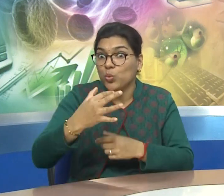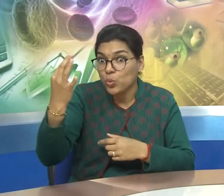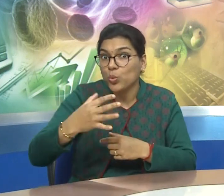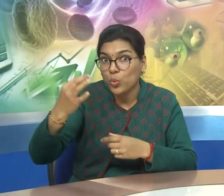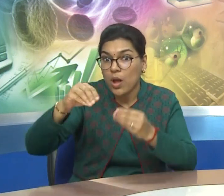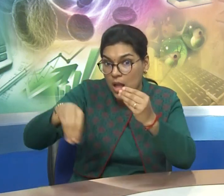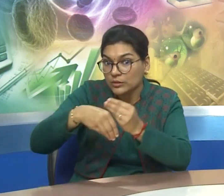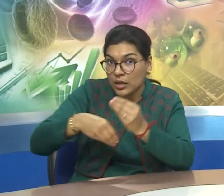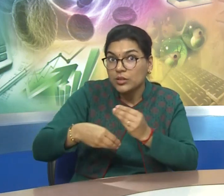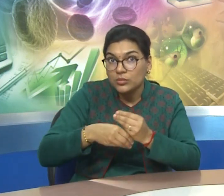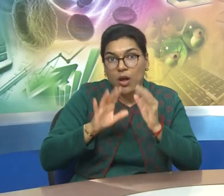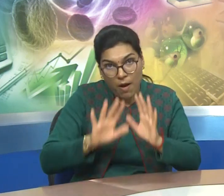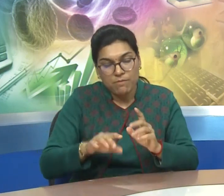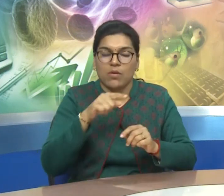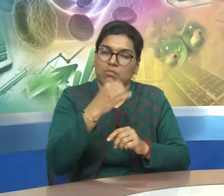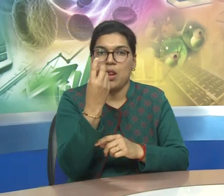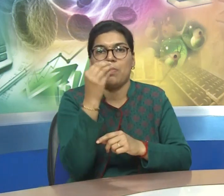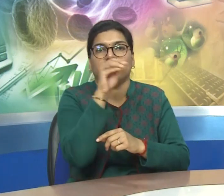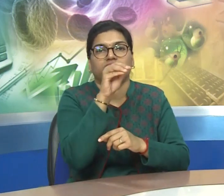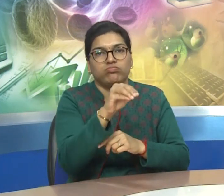can be constructed for any subject.